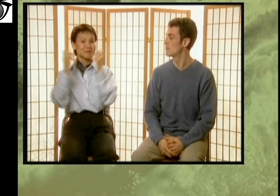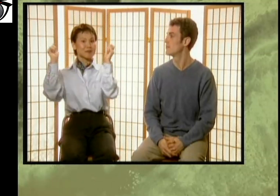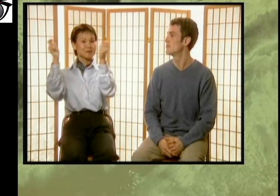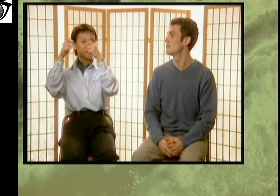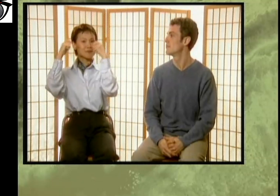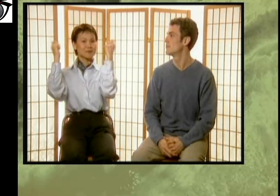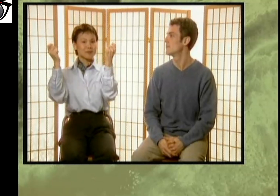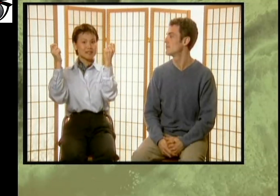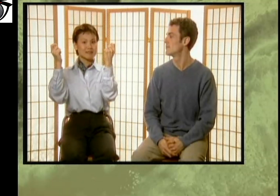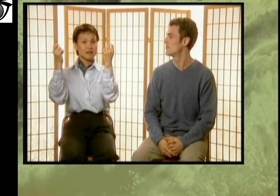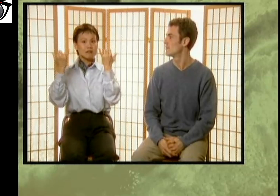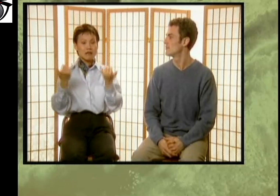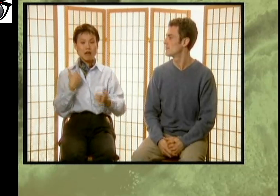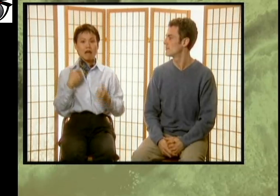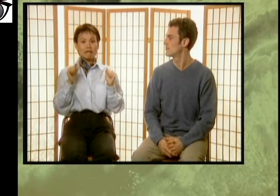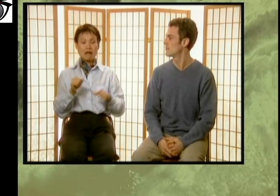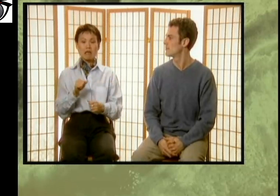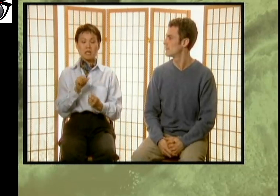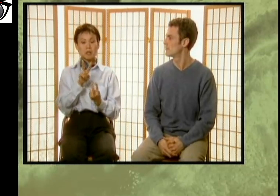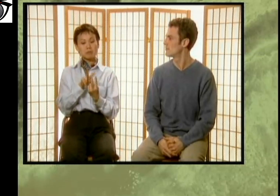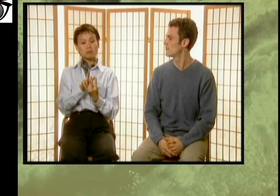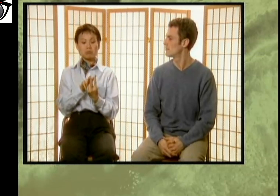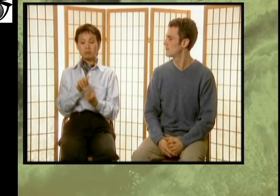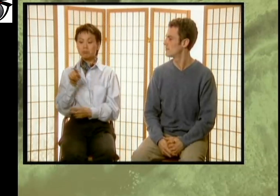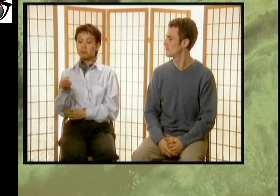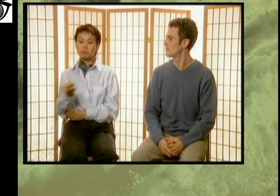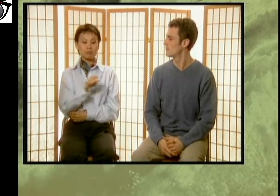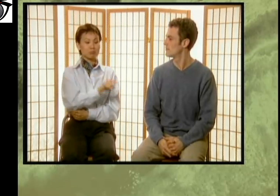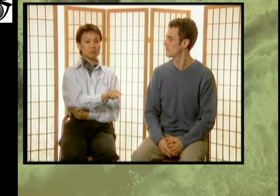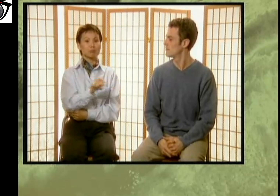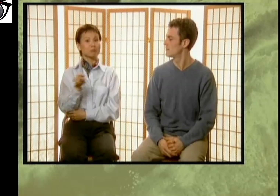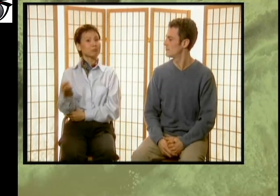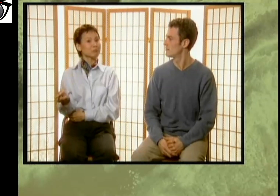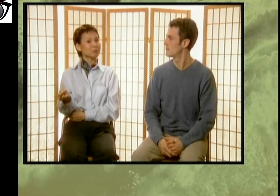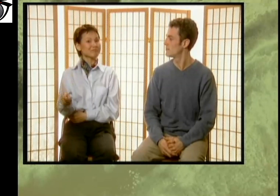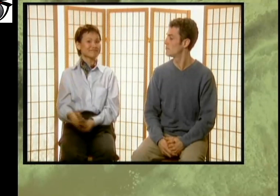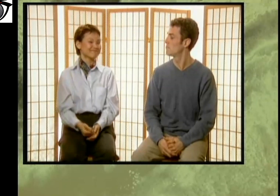reunion, I can point here to designate she.